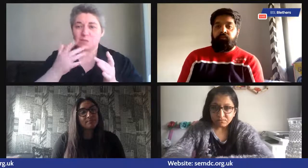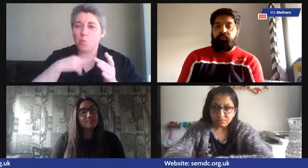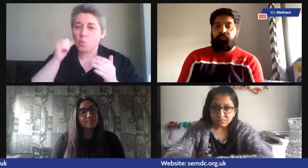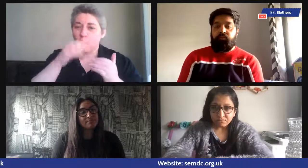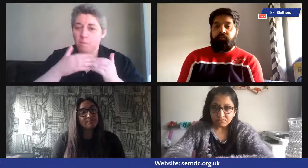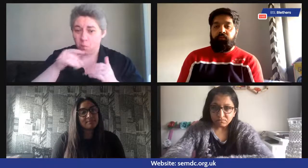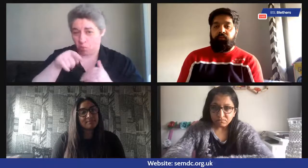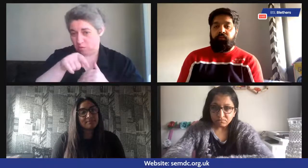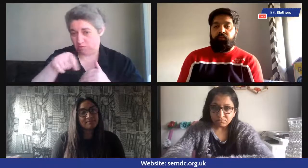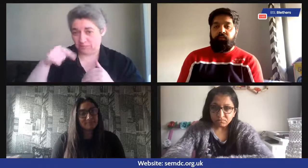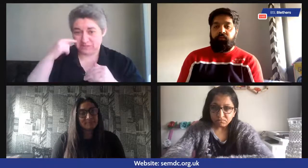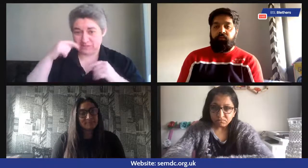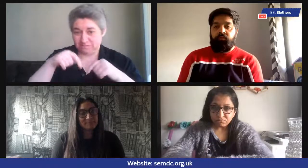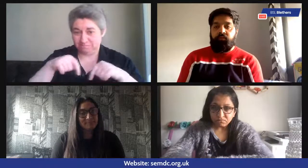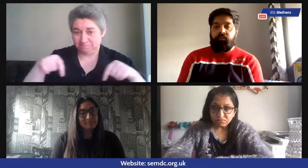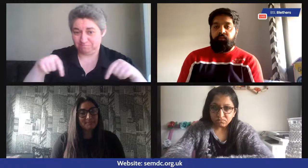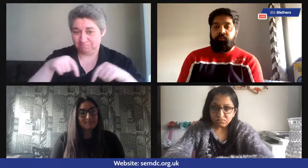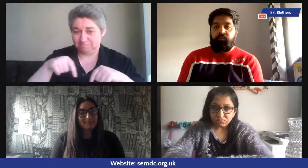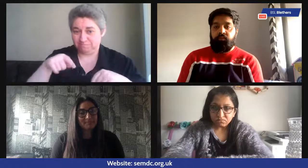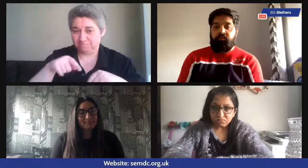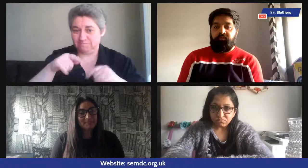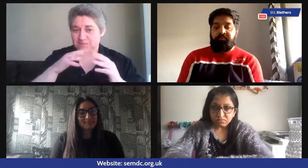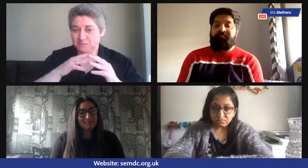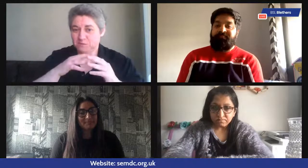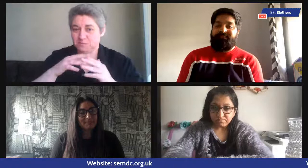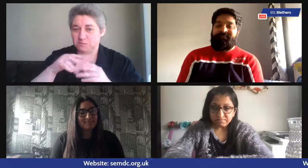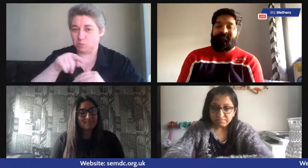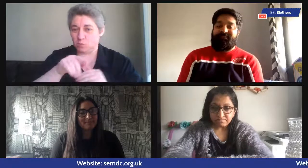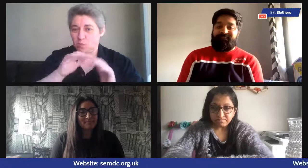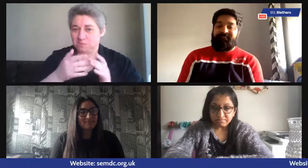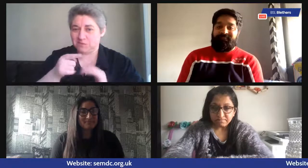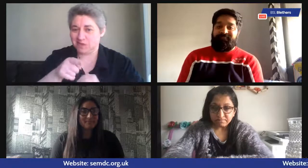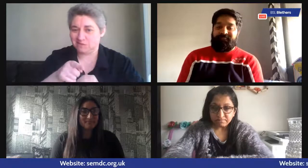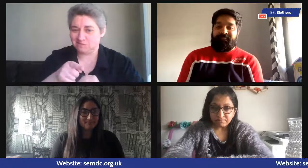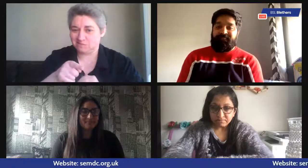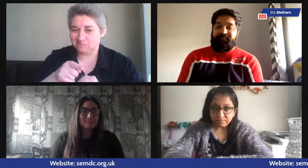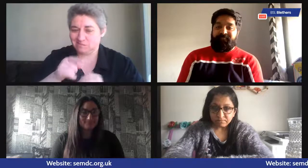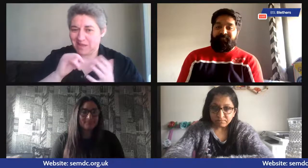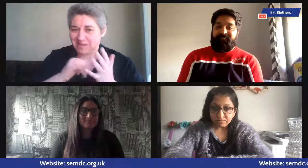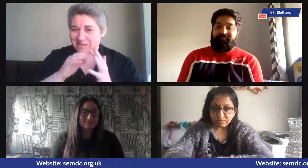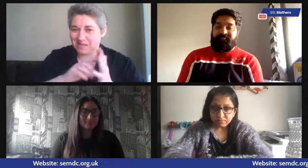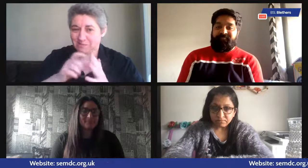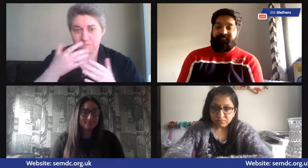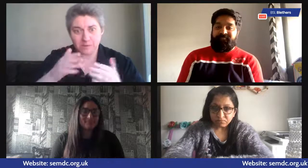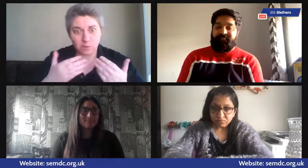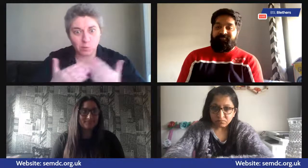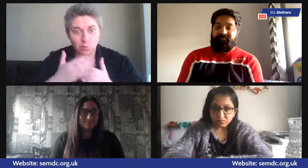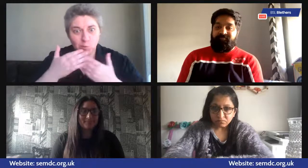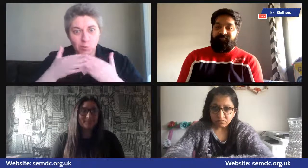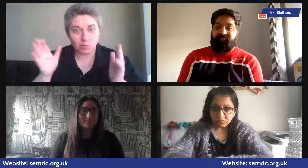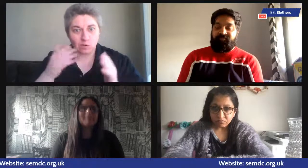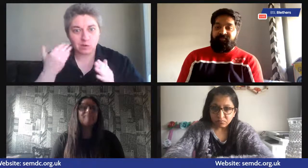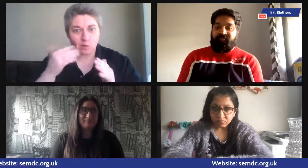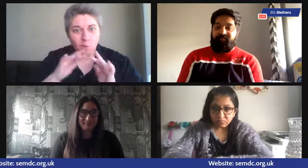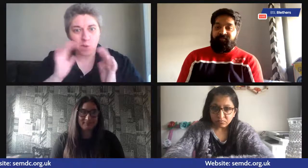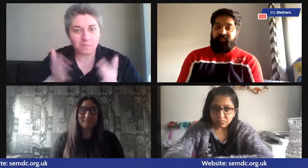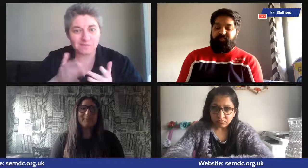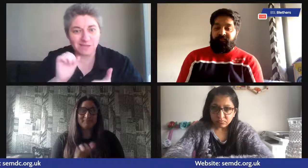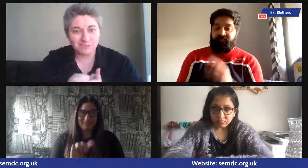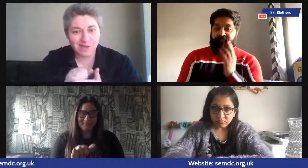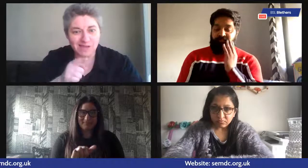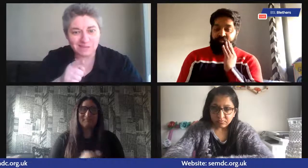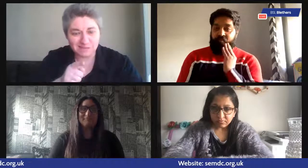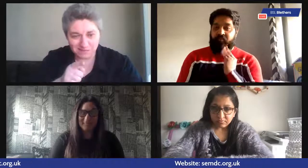Oh, your website's just coming up at the bottom of our screen. So for our viewers at home, there's the website that you can log